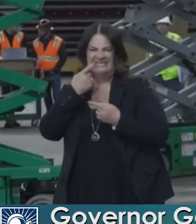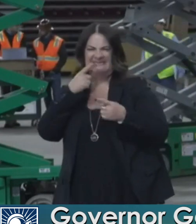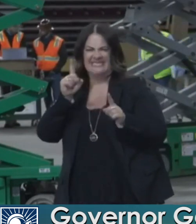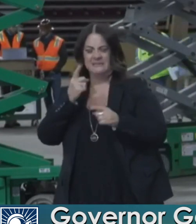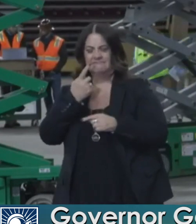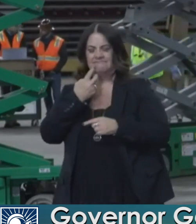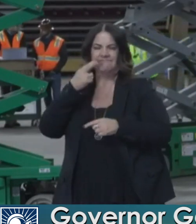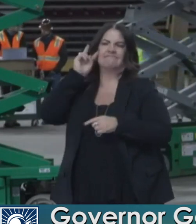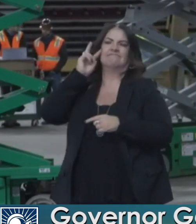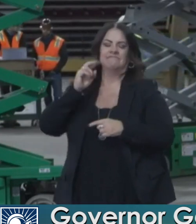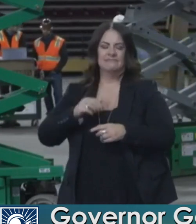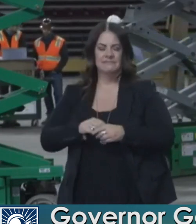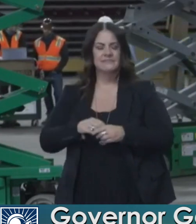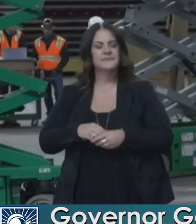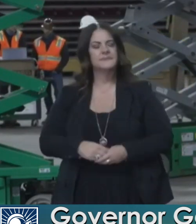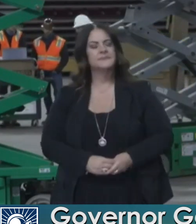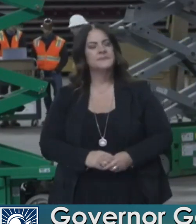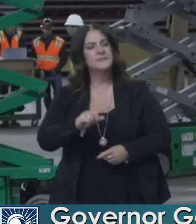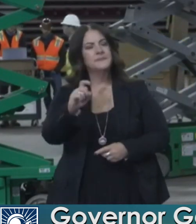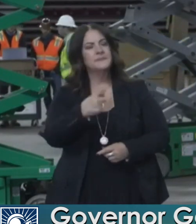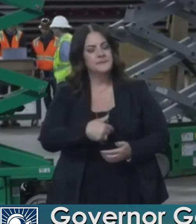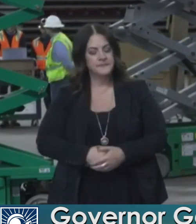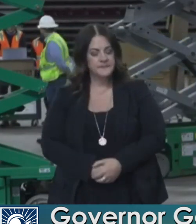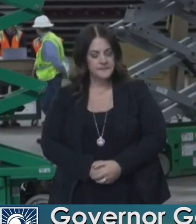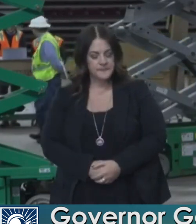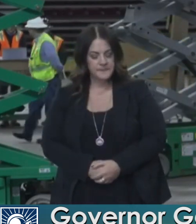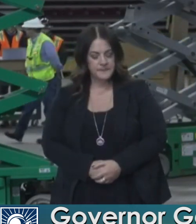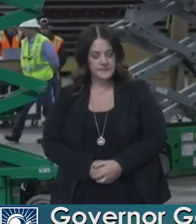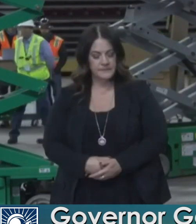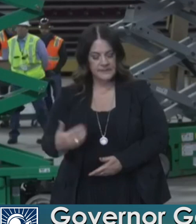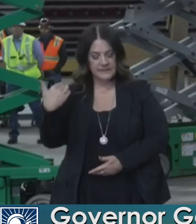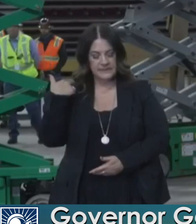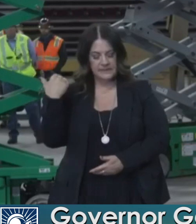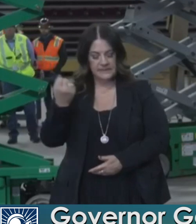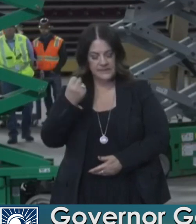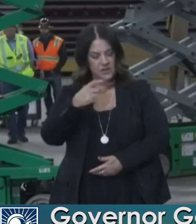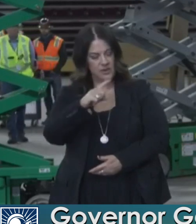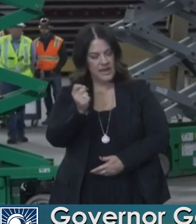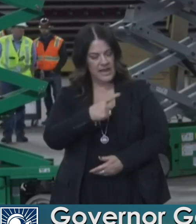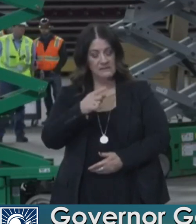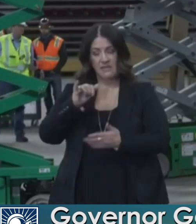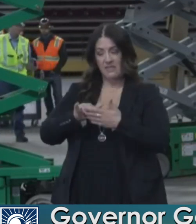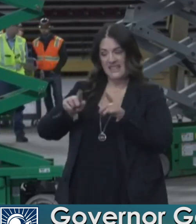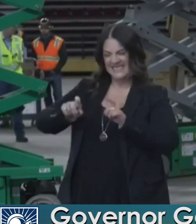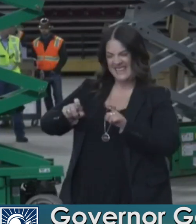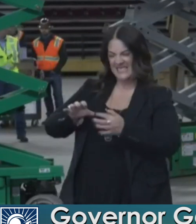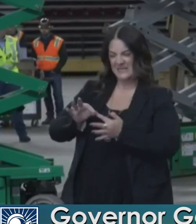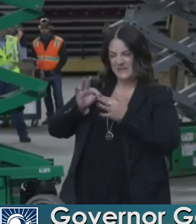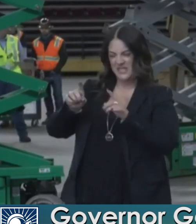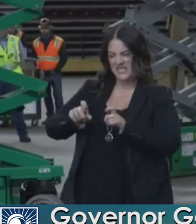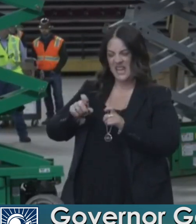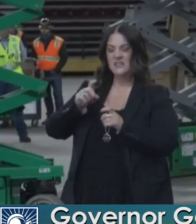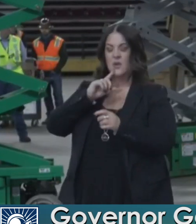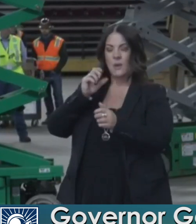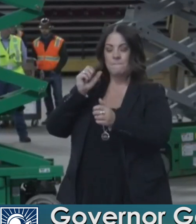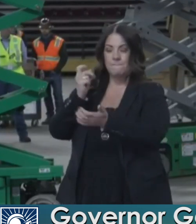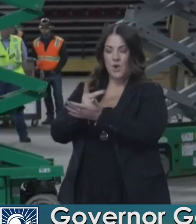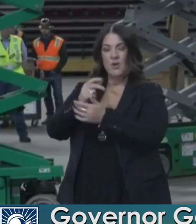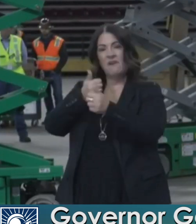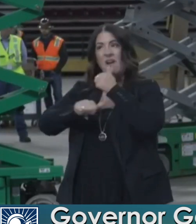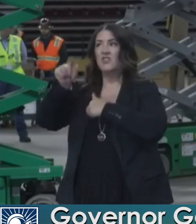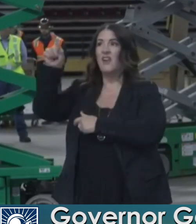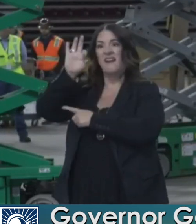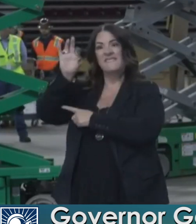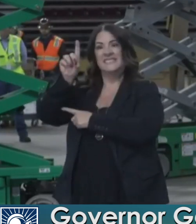that. You and your team said on Saturday that you were expecting that test would be FDA approved later that day. Did that happen? And are